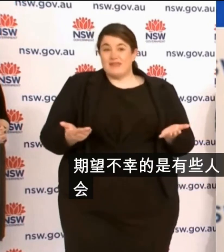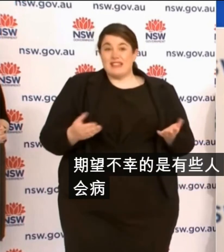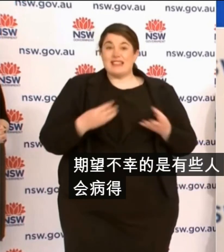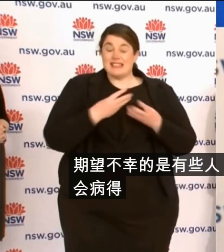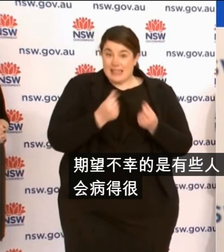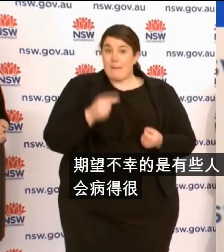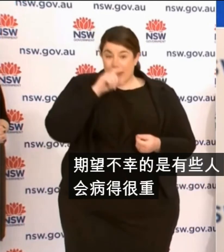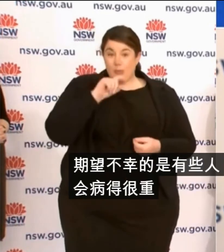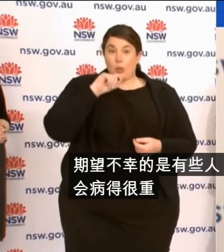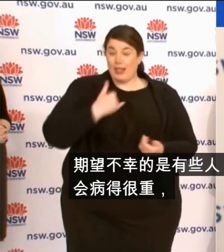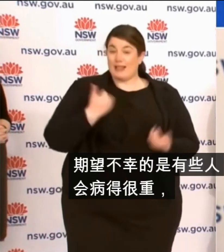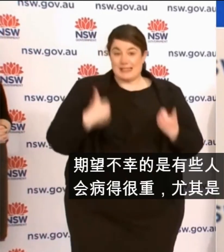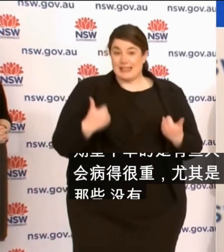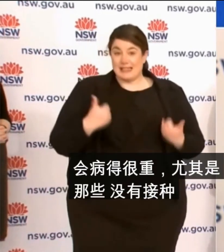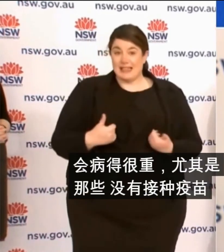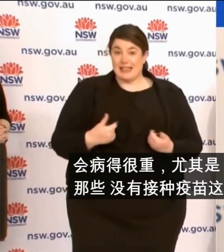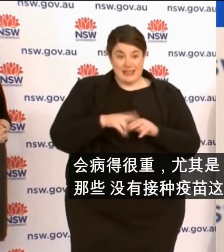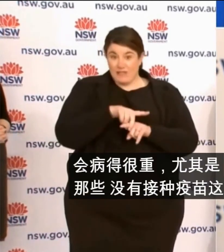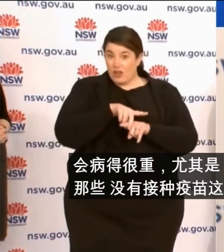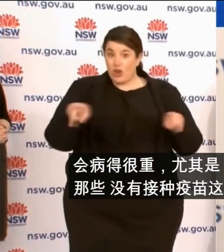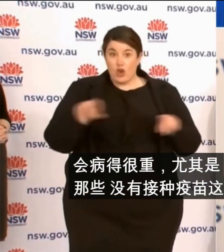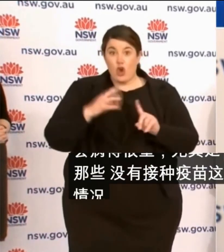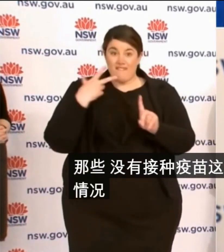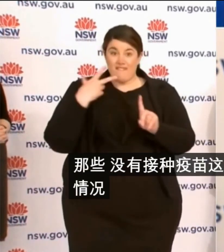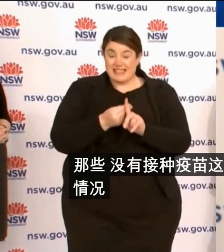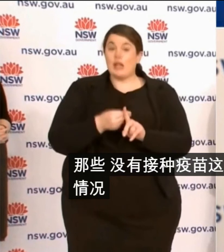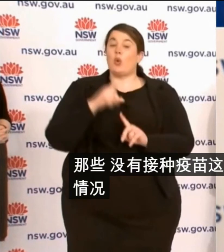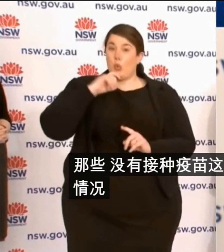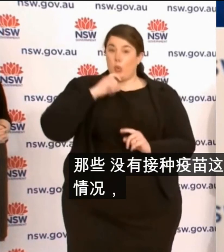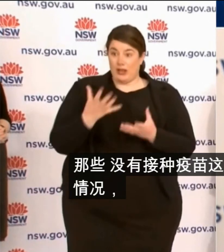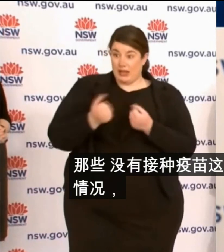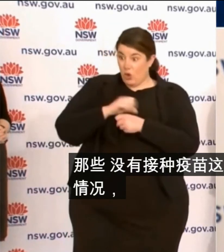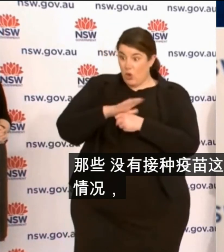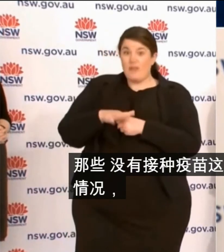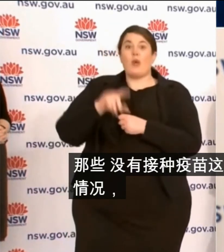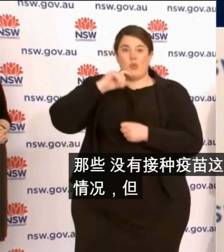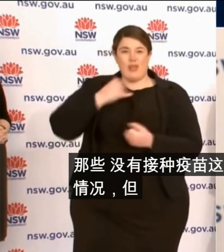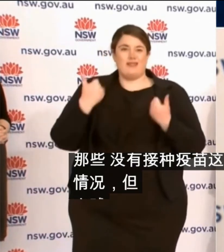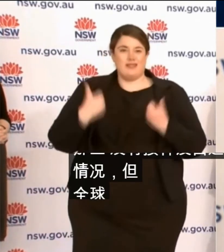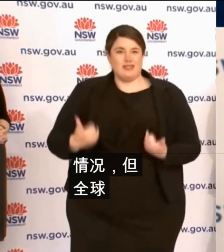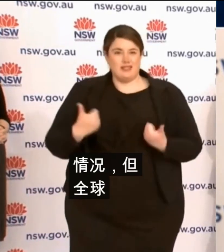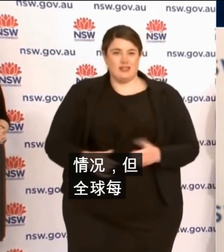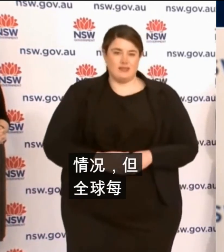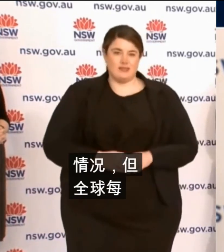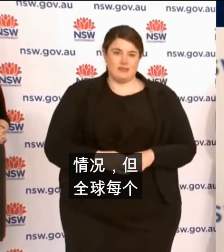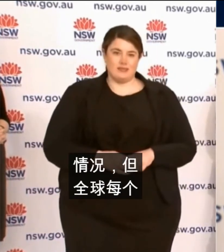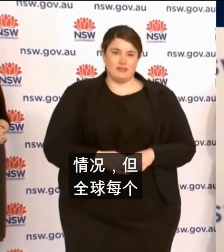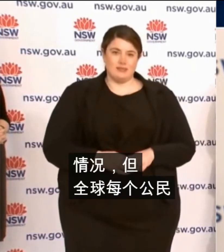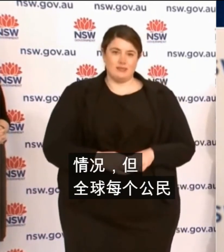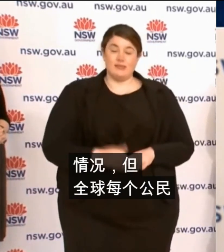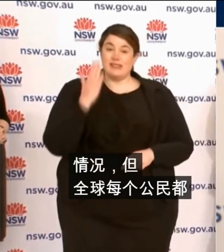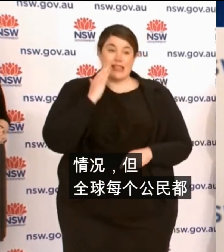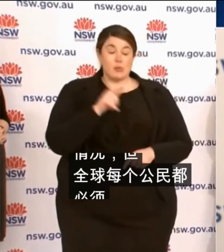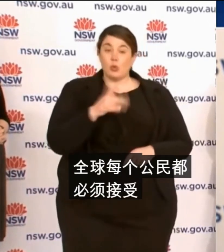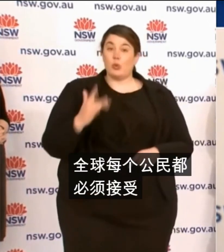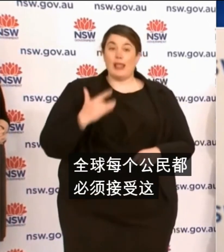will get very ill, especially those that aren't vaccinated. It's a horrible situation to be in, but one which every single citizen of the globe